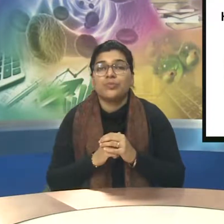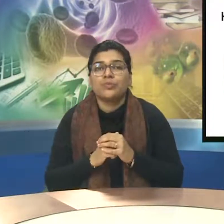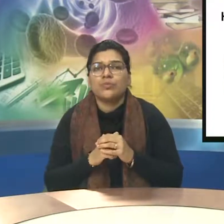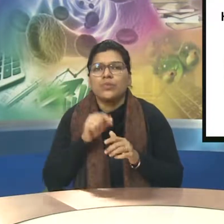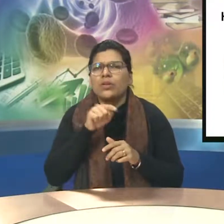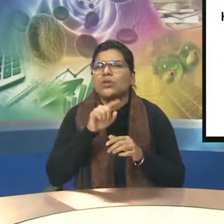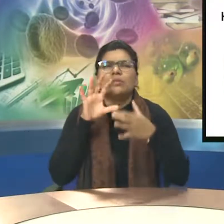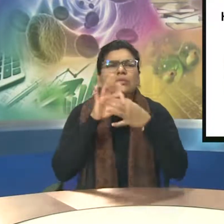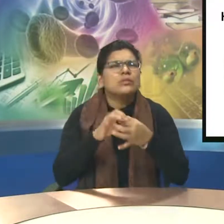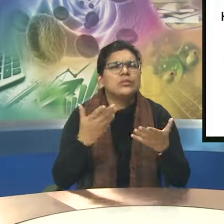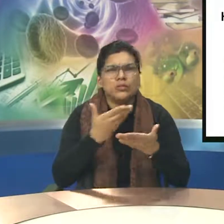Header is the